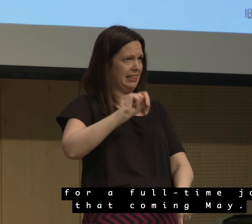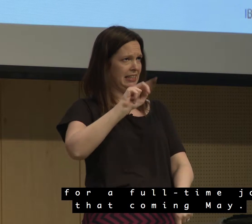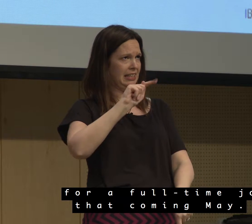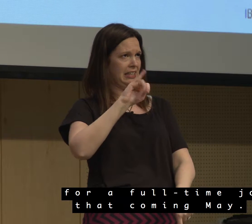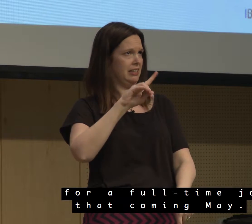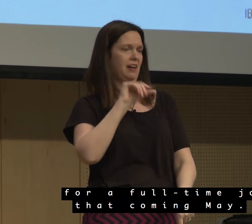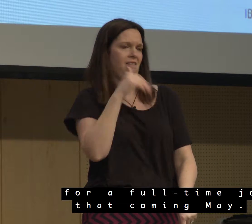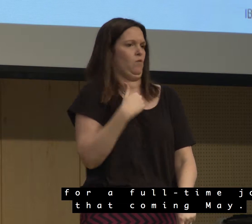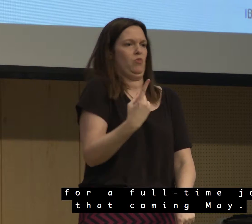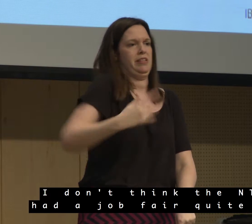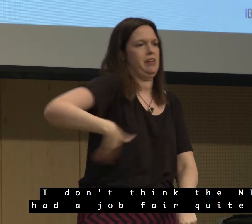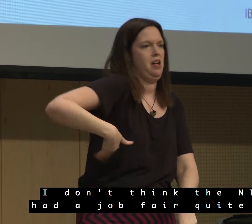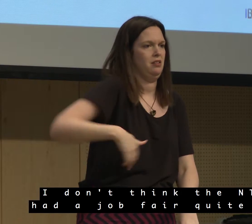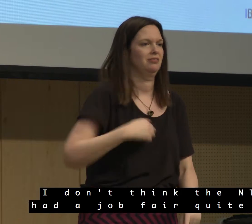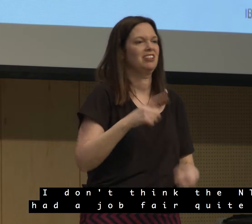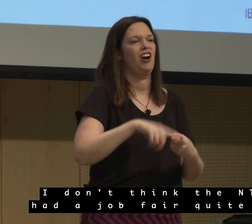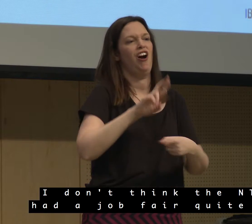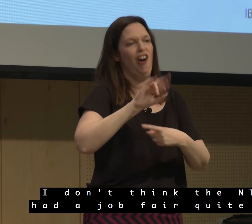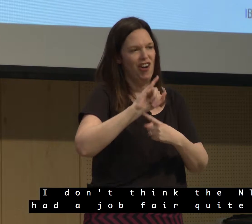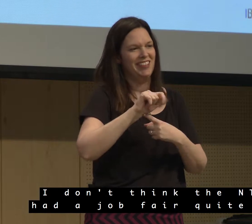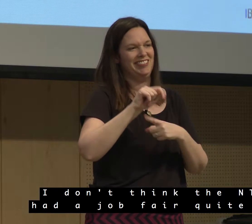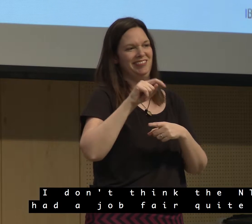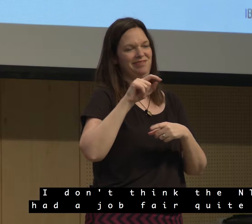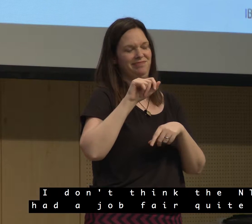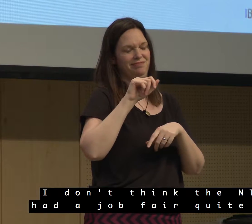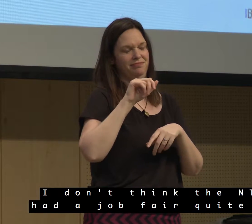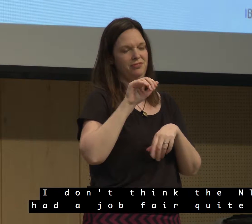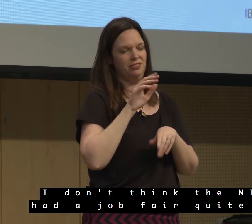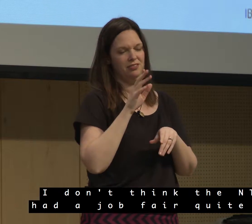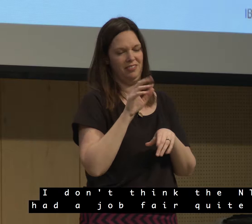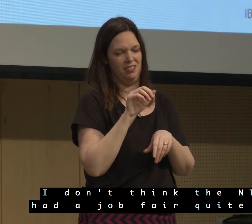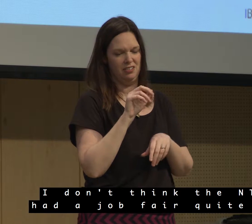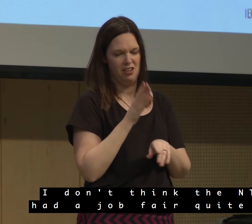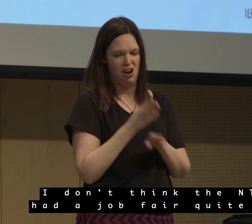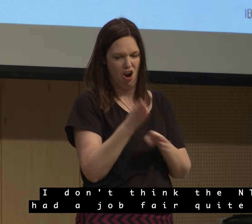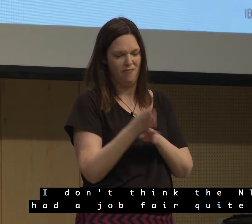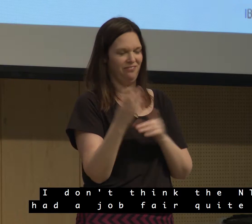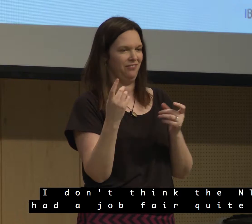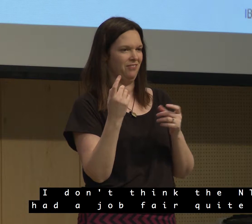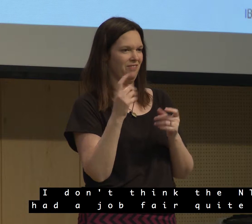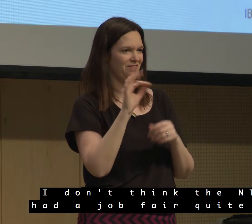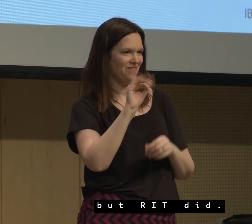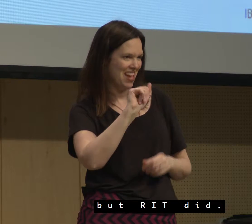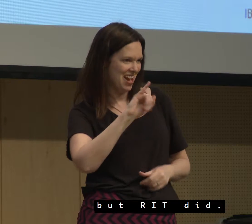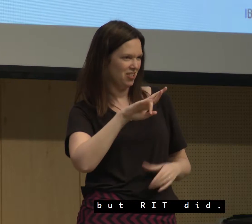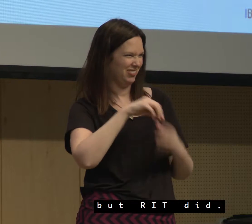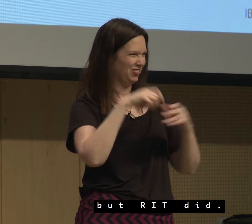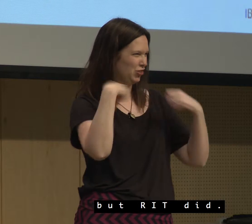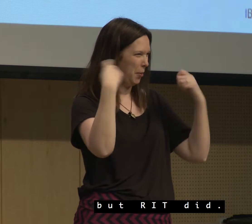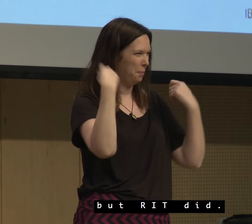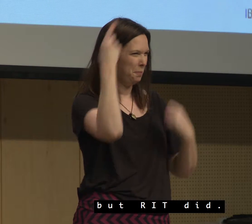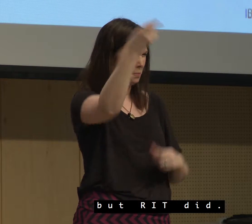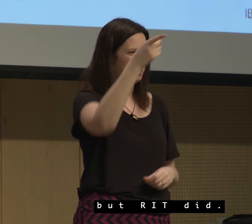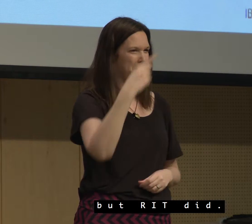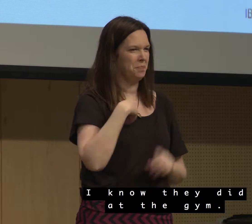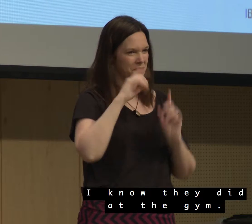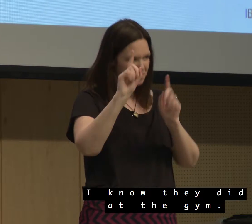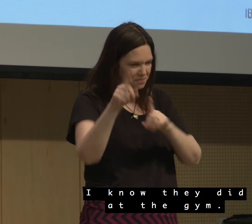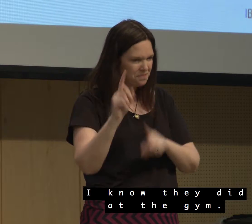May. I don't think the NTID had a job fair quite yet, but RAT did. I know they